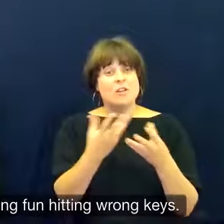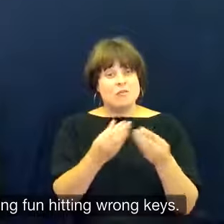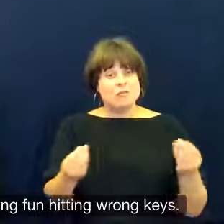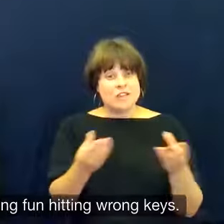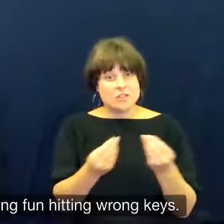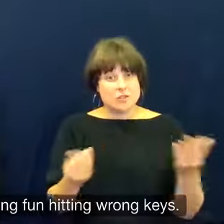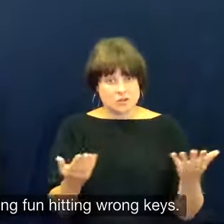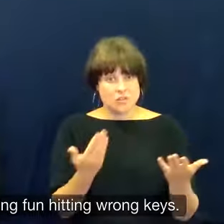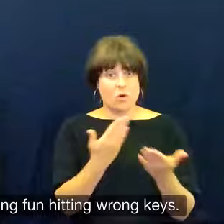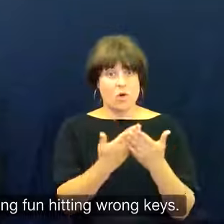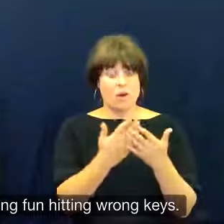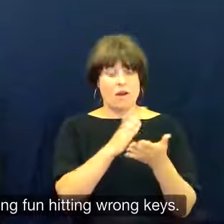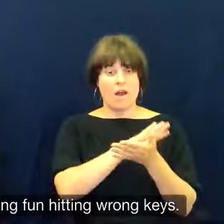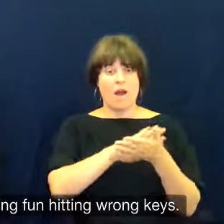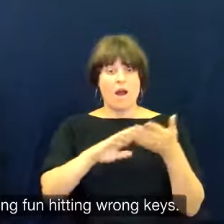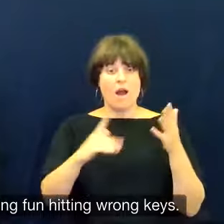example?